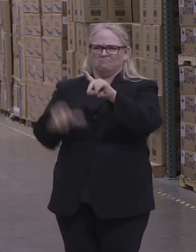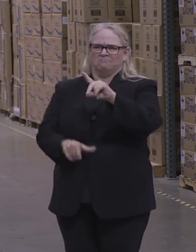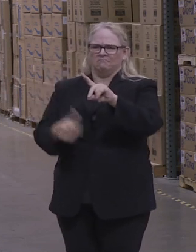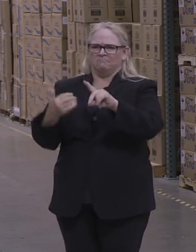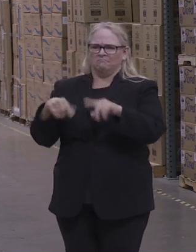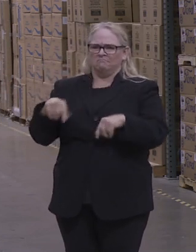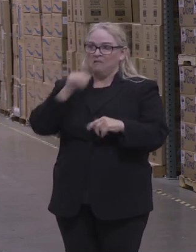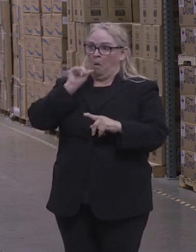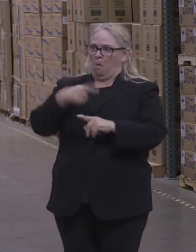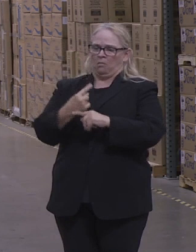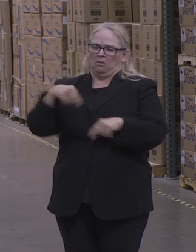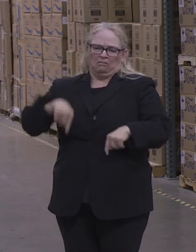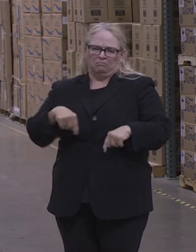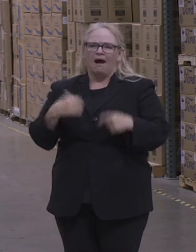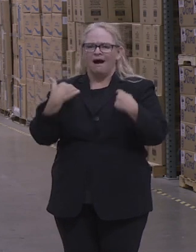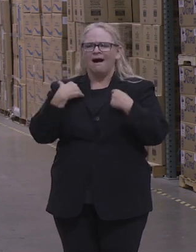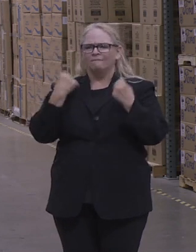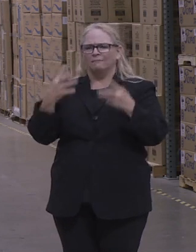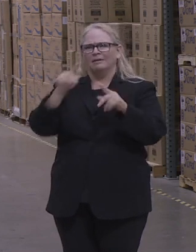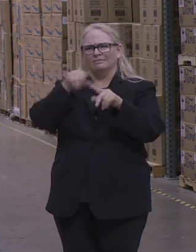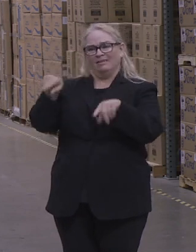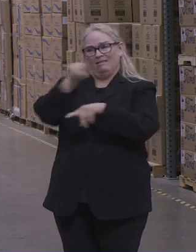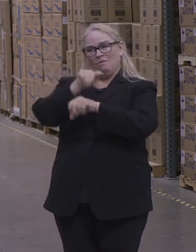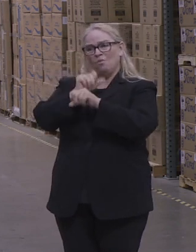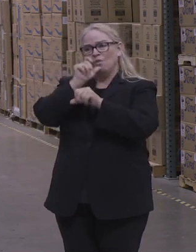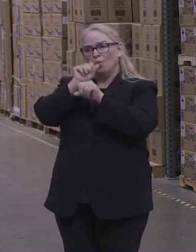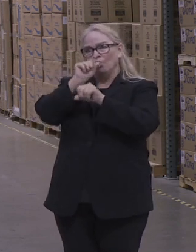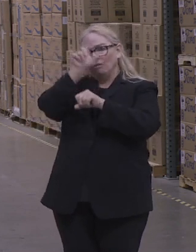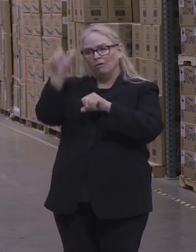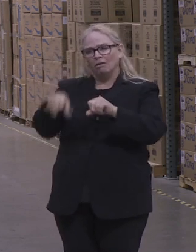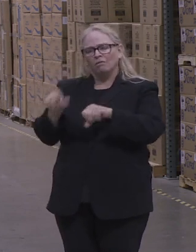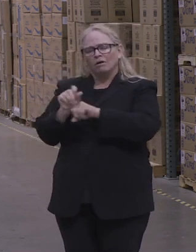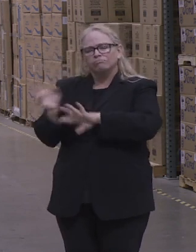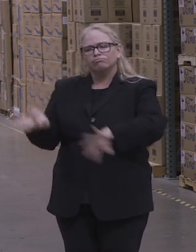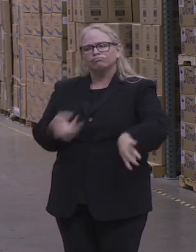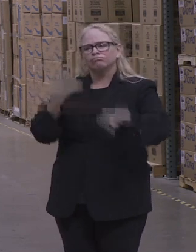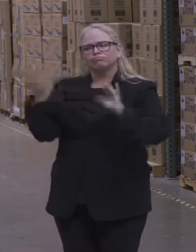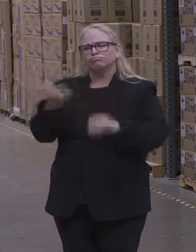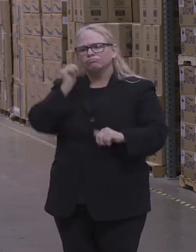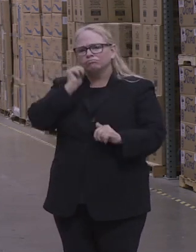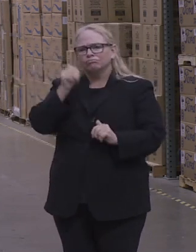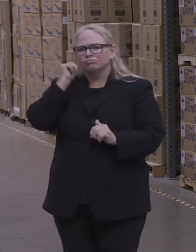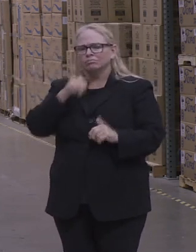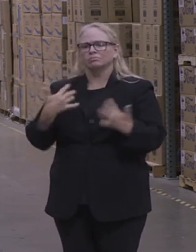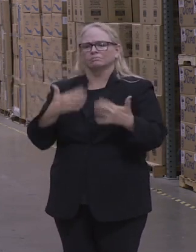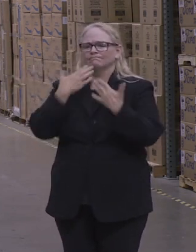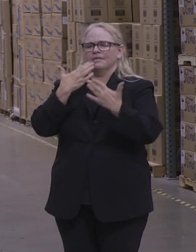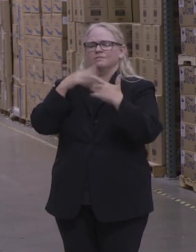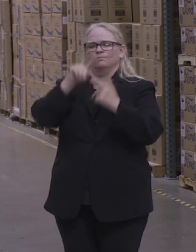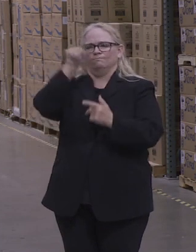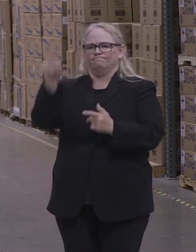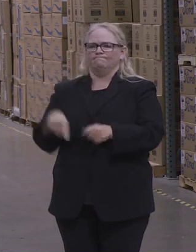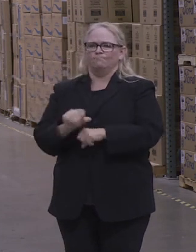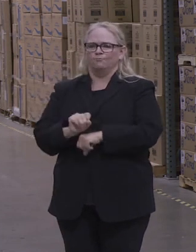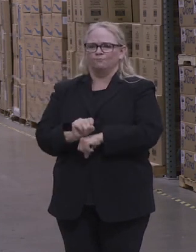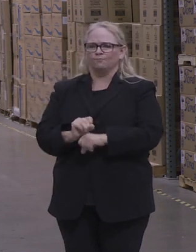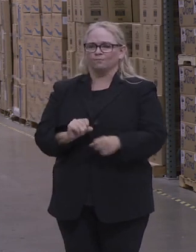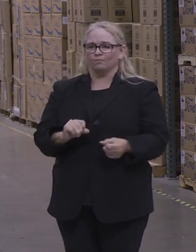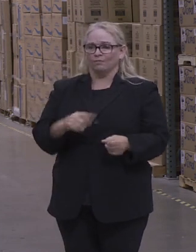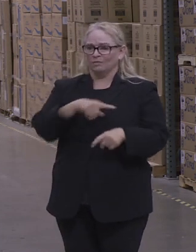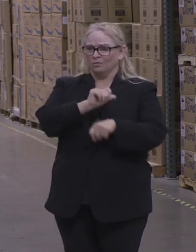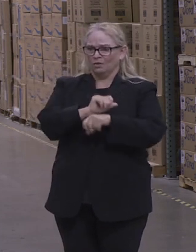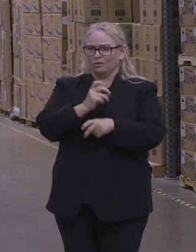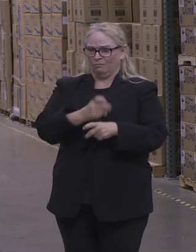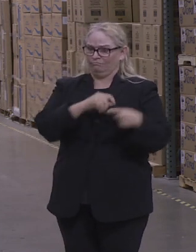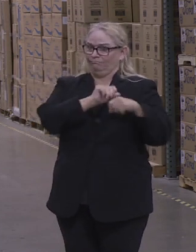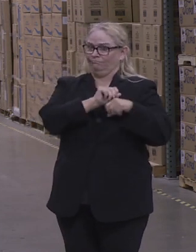folks, by the way, that worked in these warehouses, well, 3 or 4 administrations prior to the current